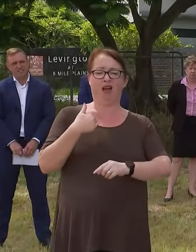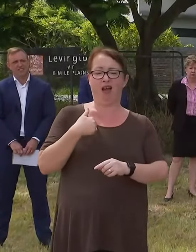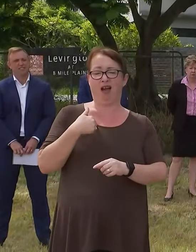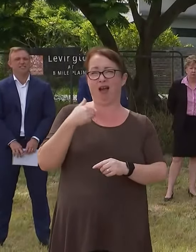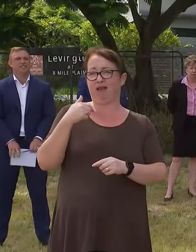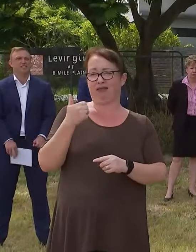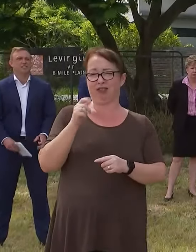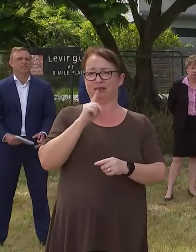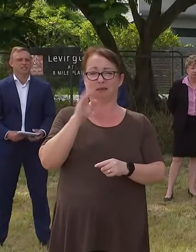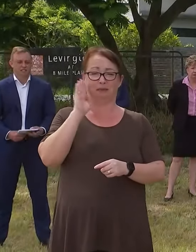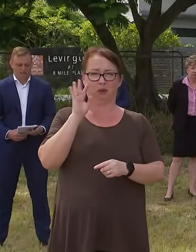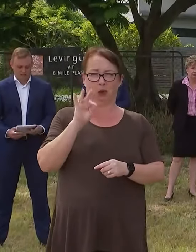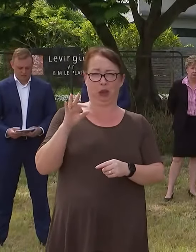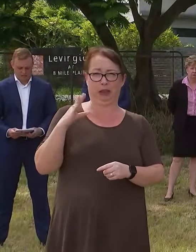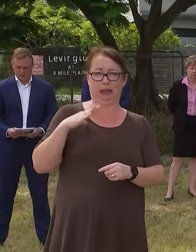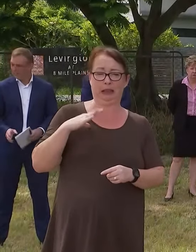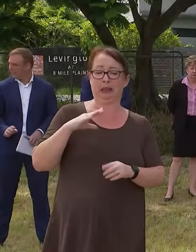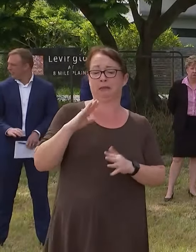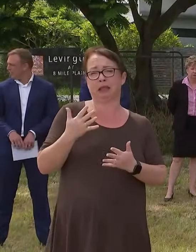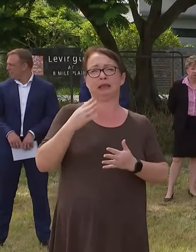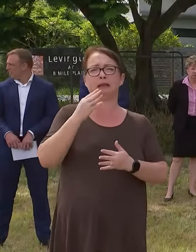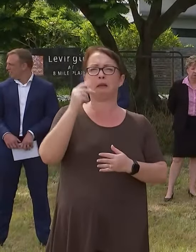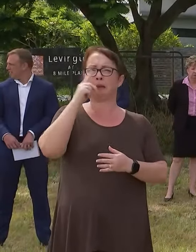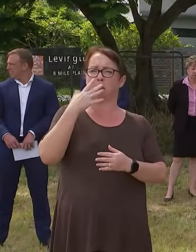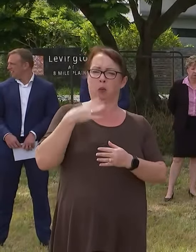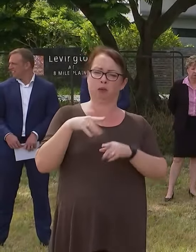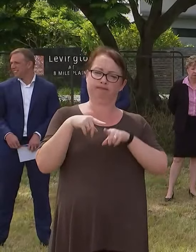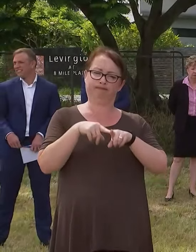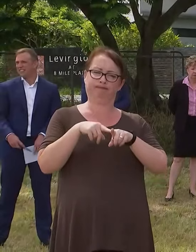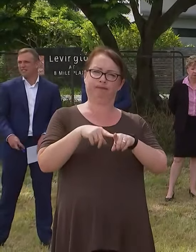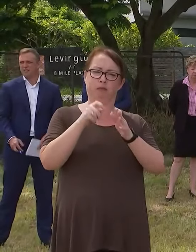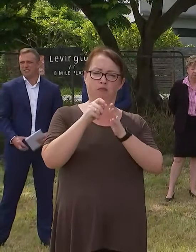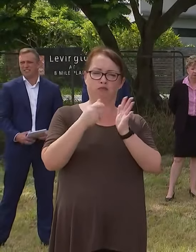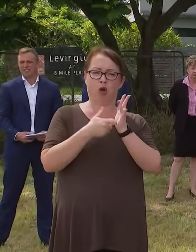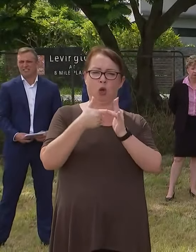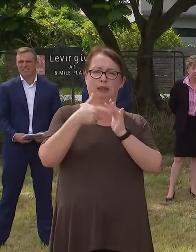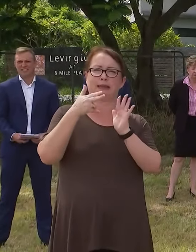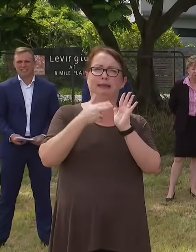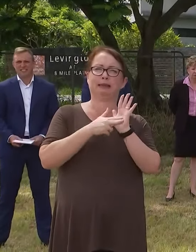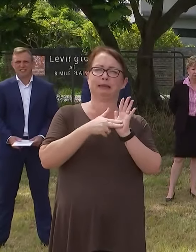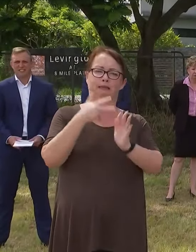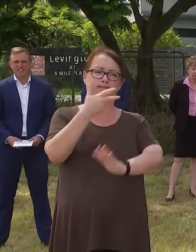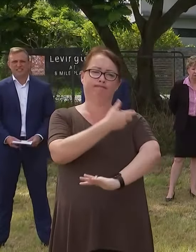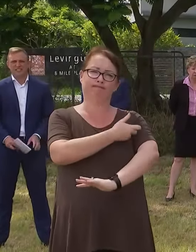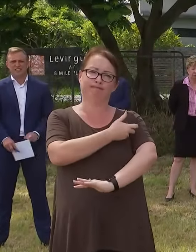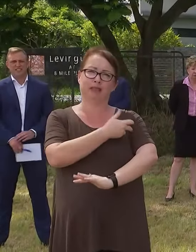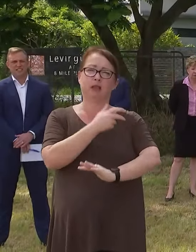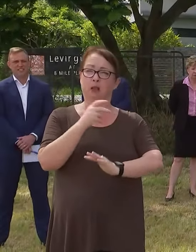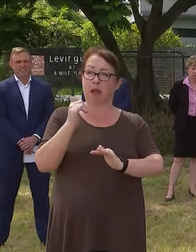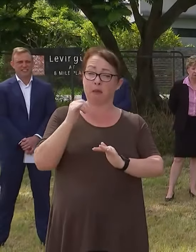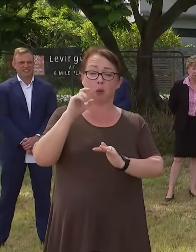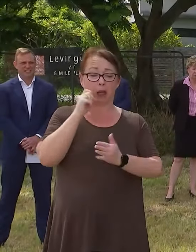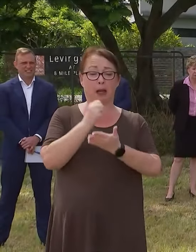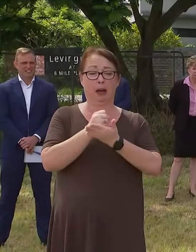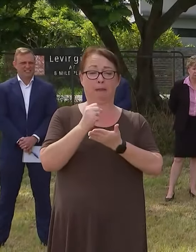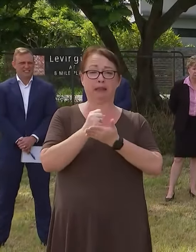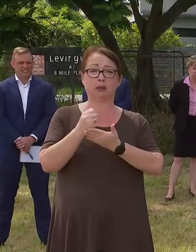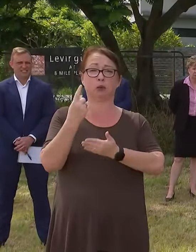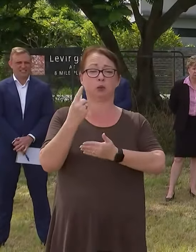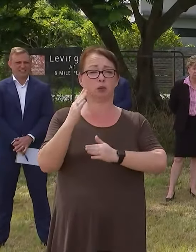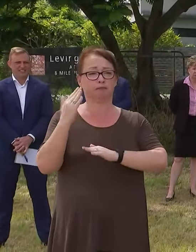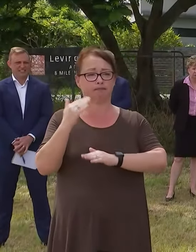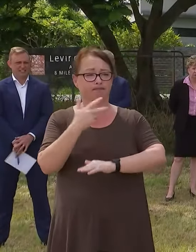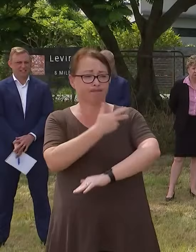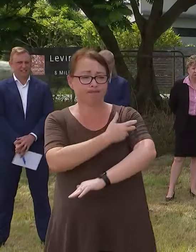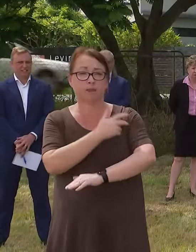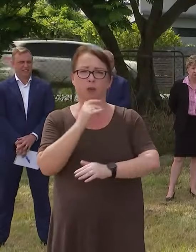some people who wanted a more conventional protein-based vaccine, and so I think our numbers will increase somewhat. In